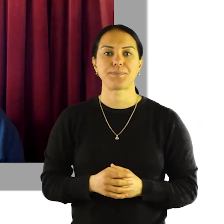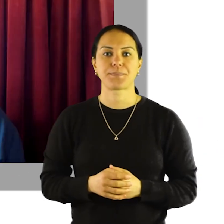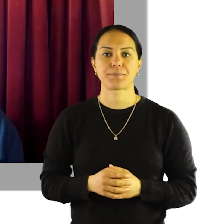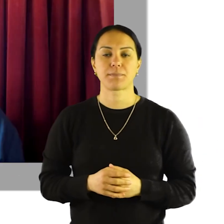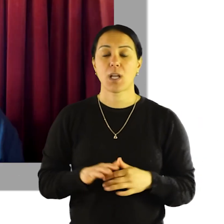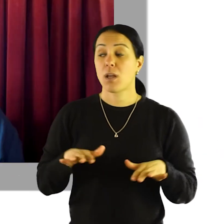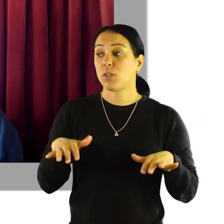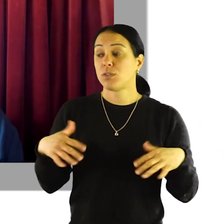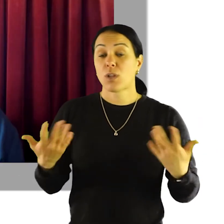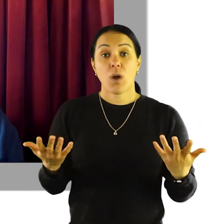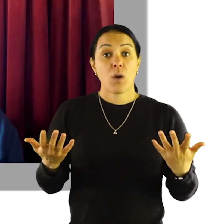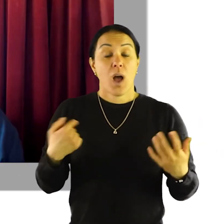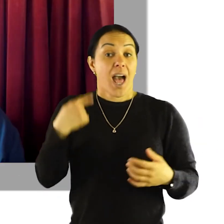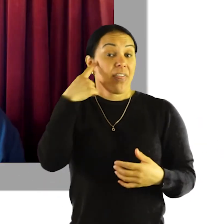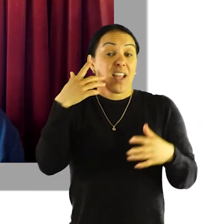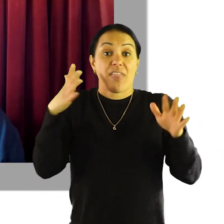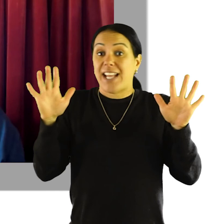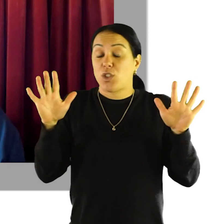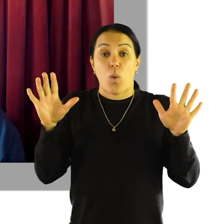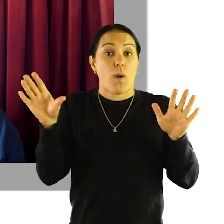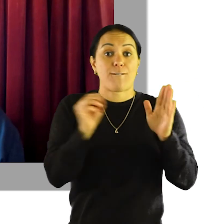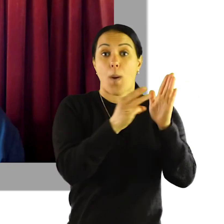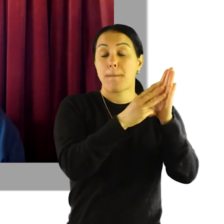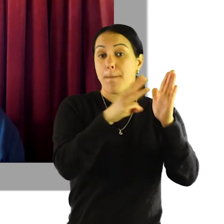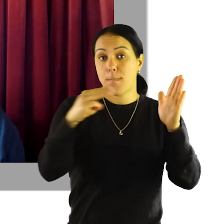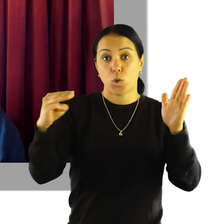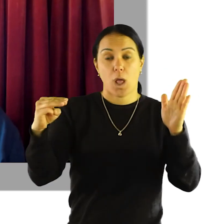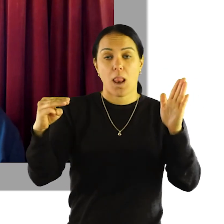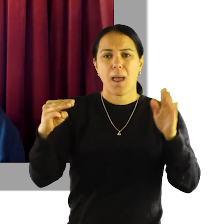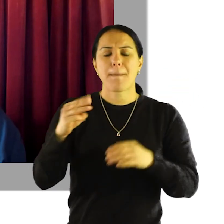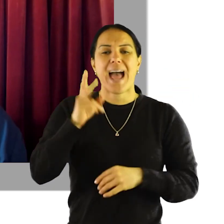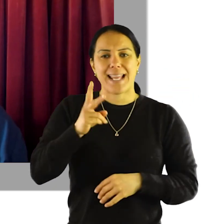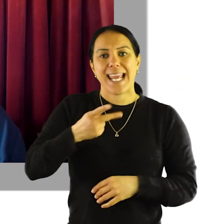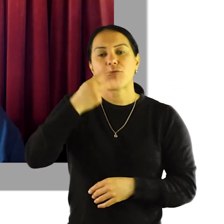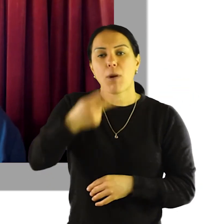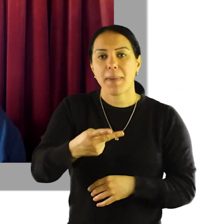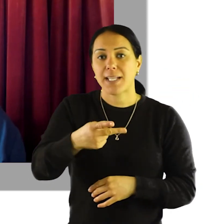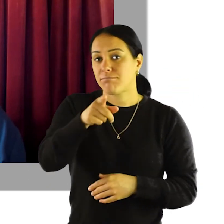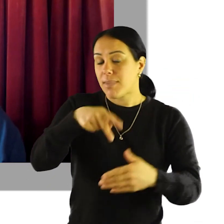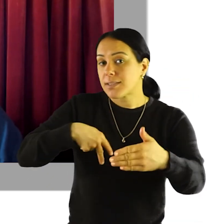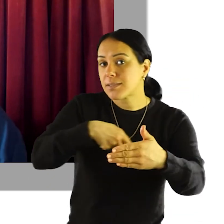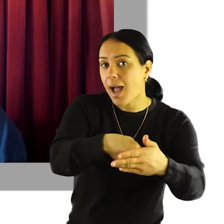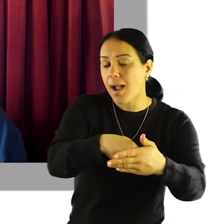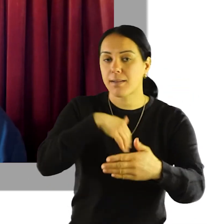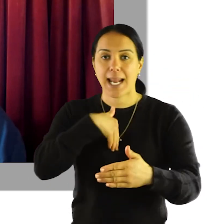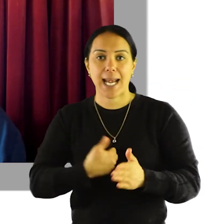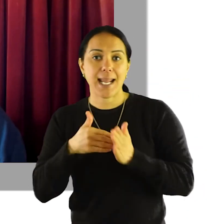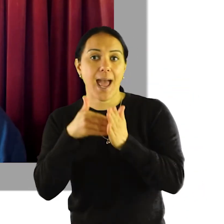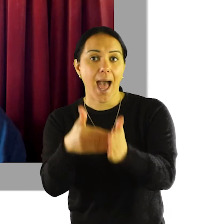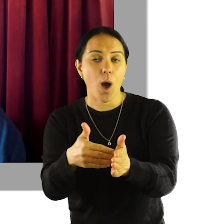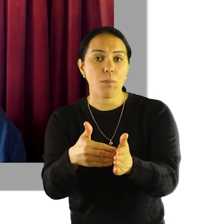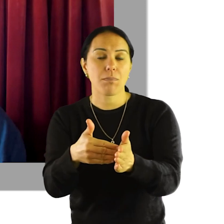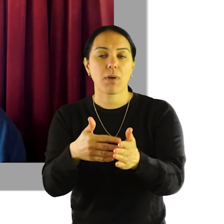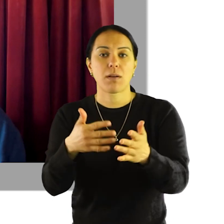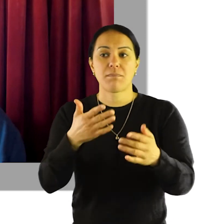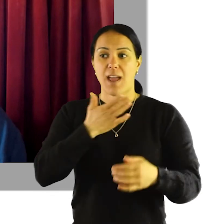So I think that's about all for Moodle. But once again, anytime you get stuck or need a little bit of